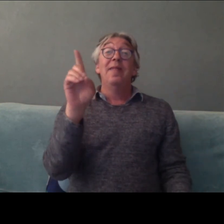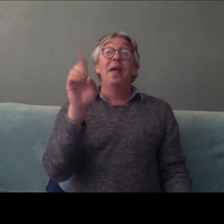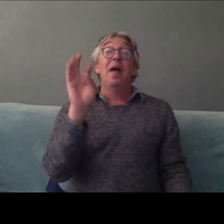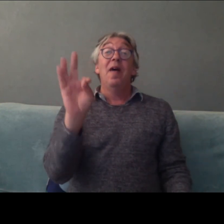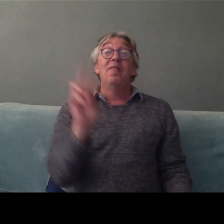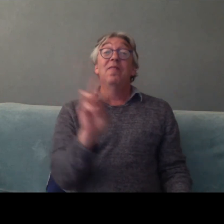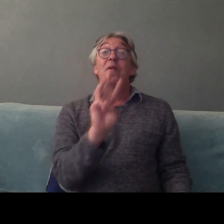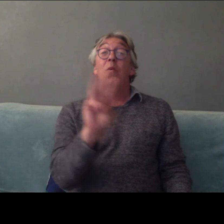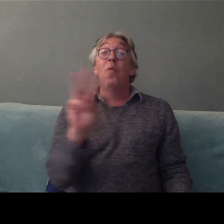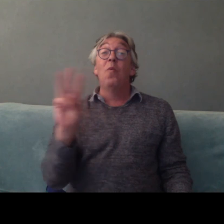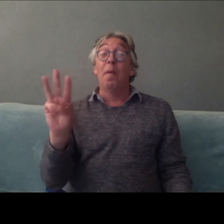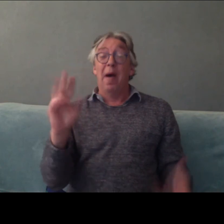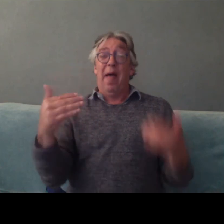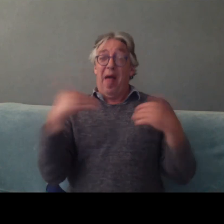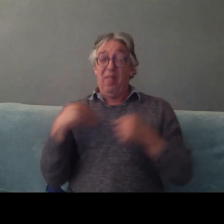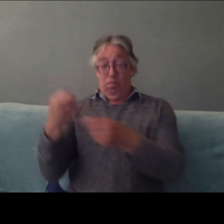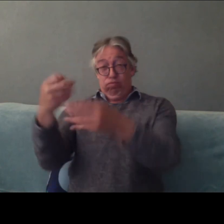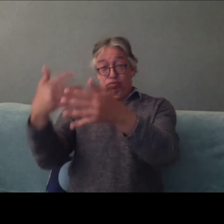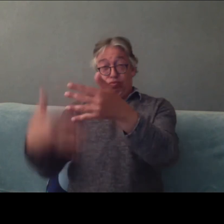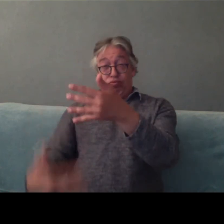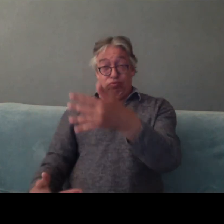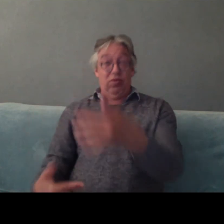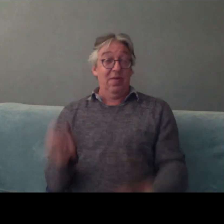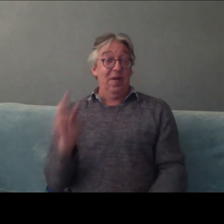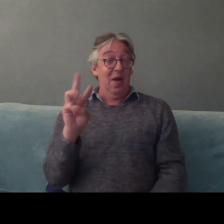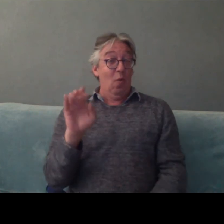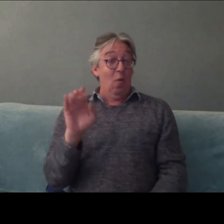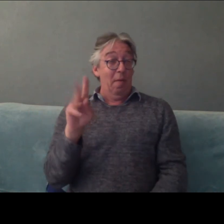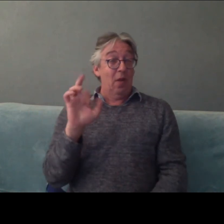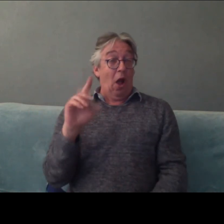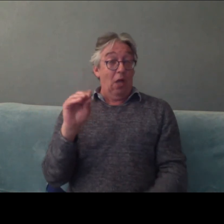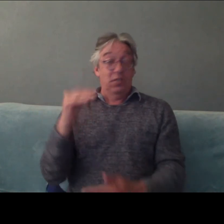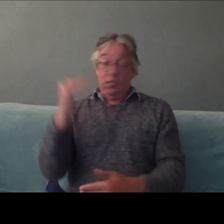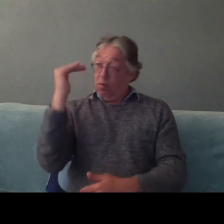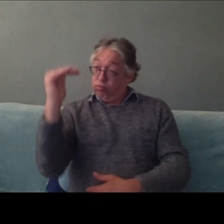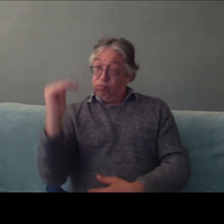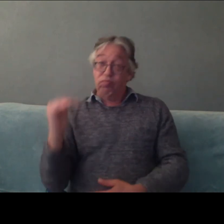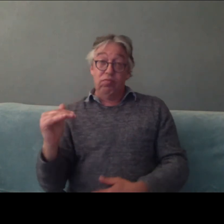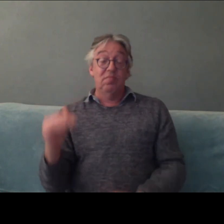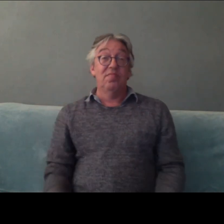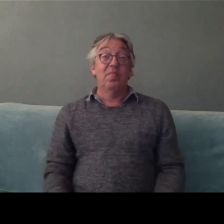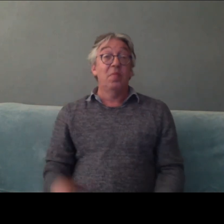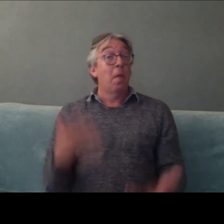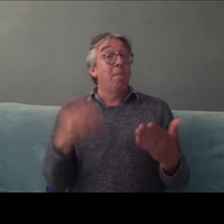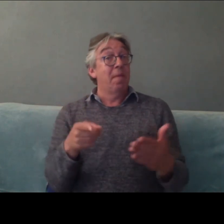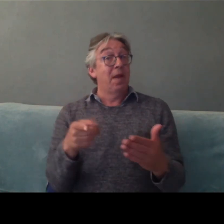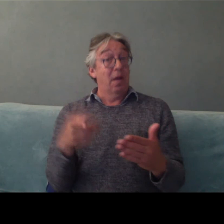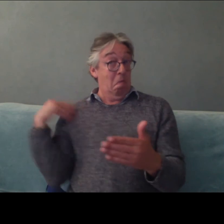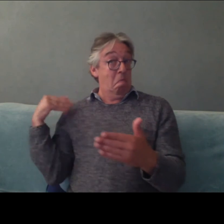you to check it out and see if there are webinars there that interest you in particular.